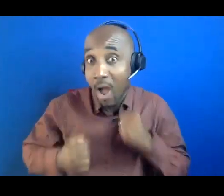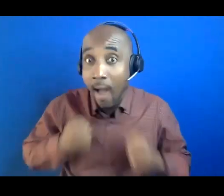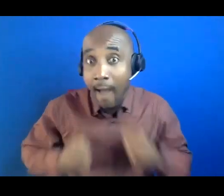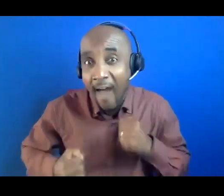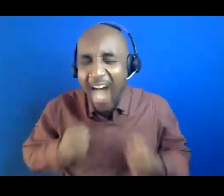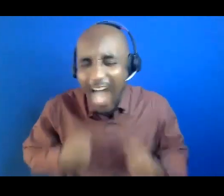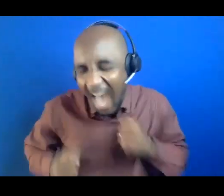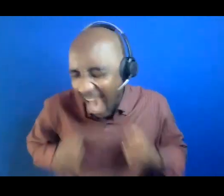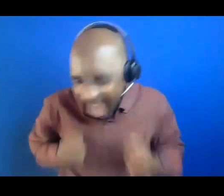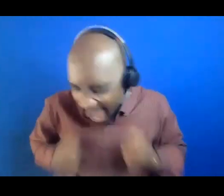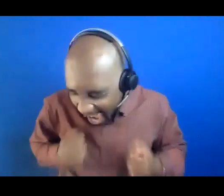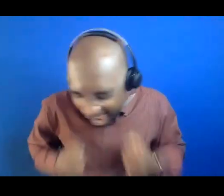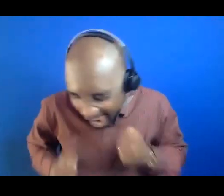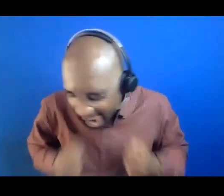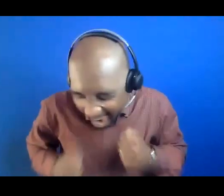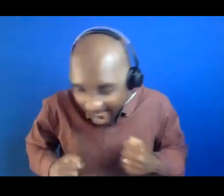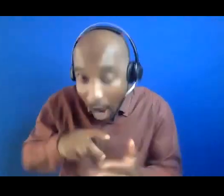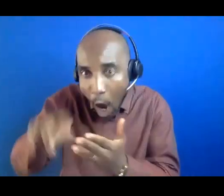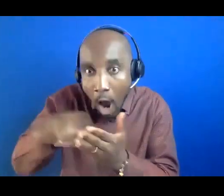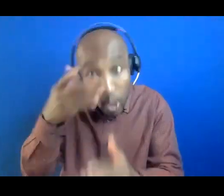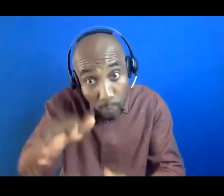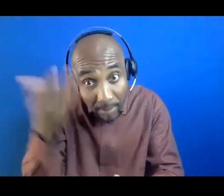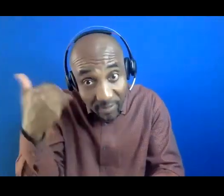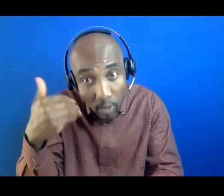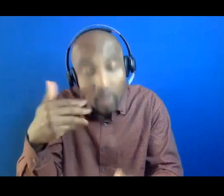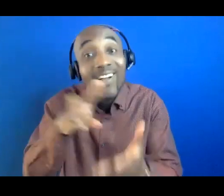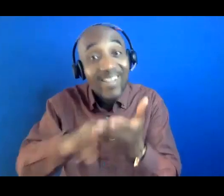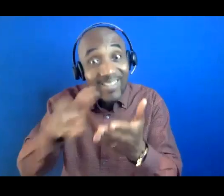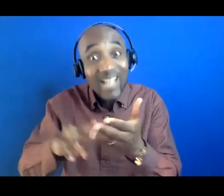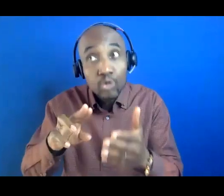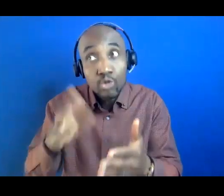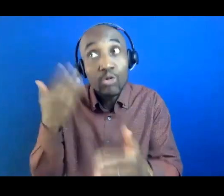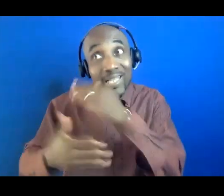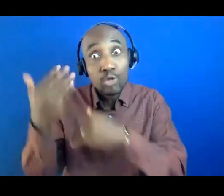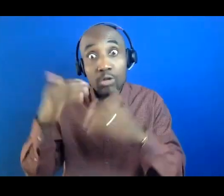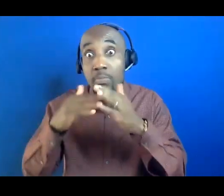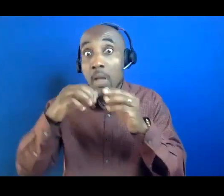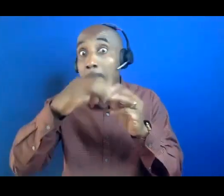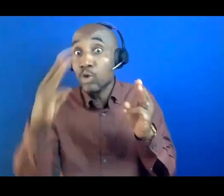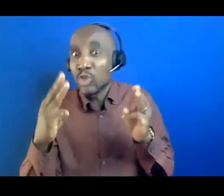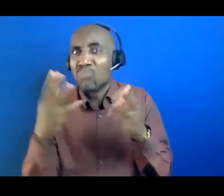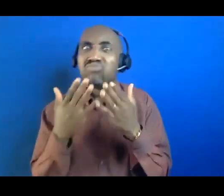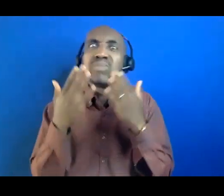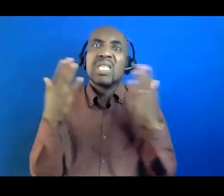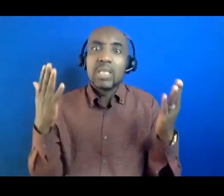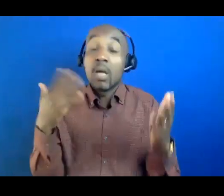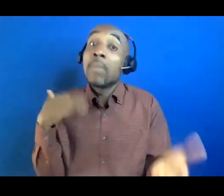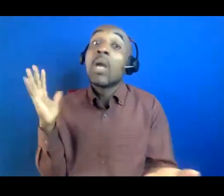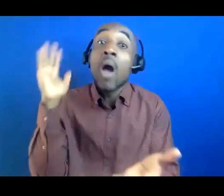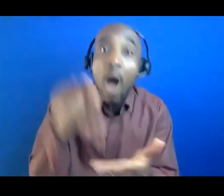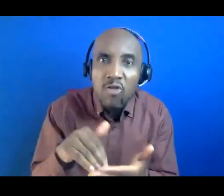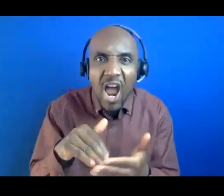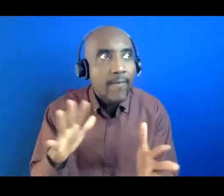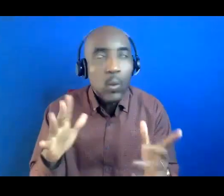the Natural History Museum. And I don't know if you've ever been there, but it's pretty large. And I got into the museum and I was like, right, I need